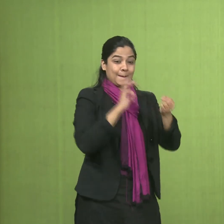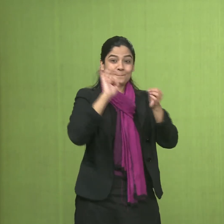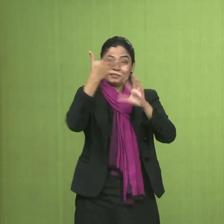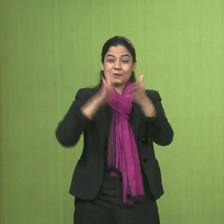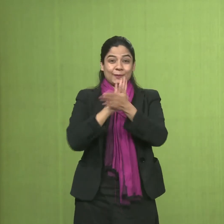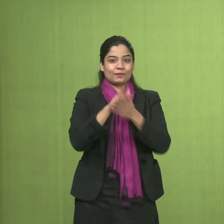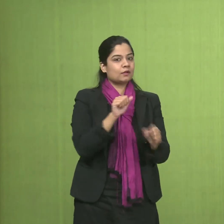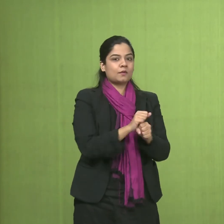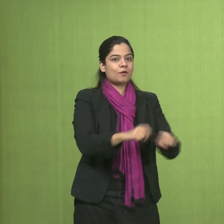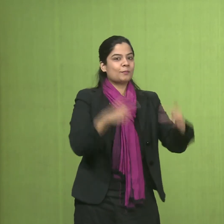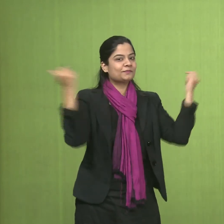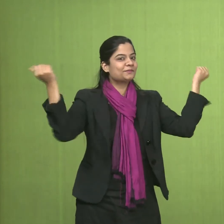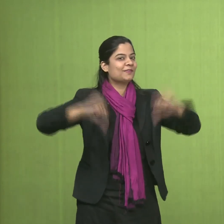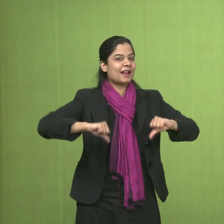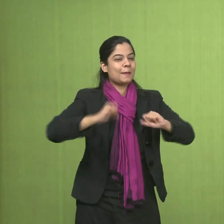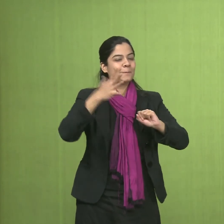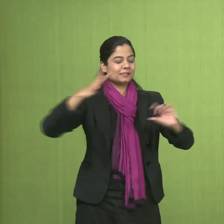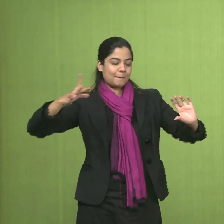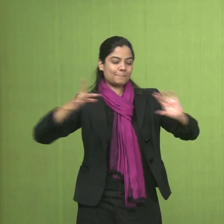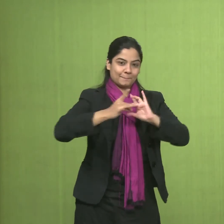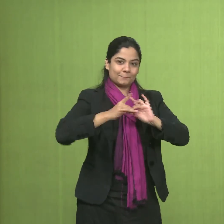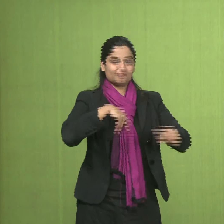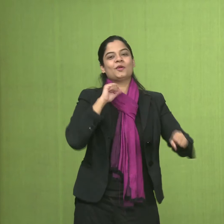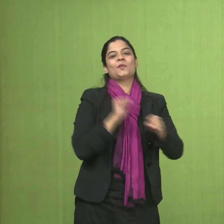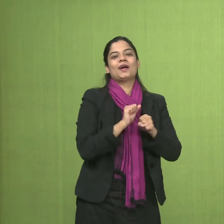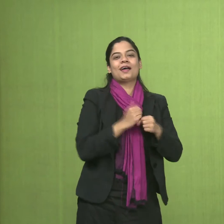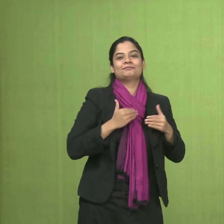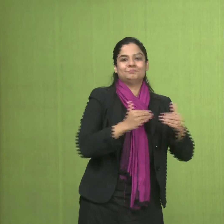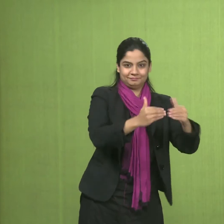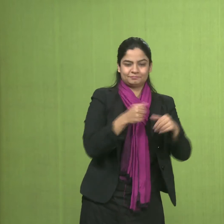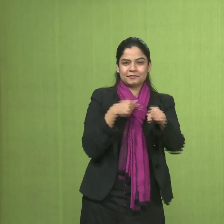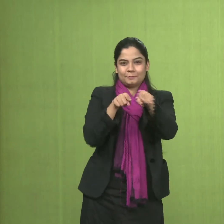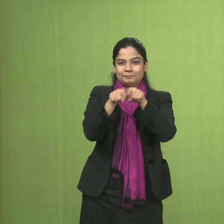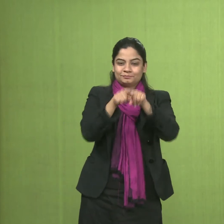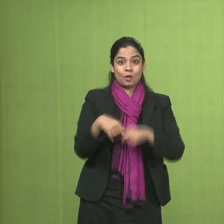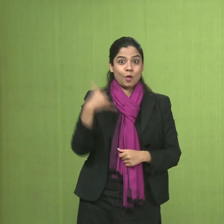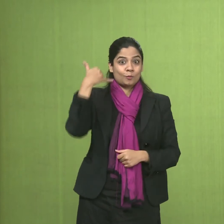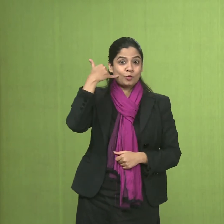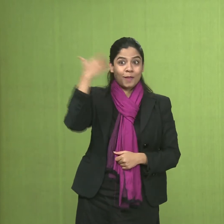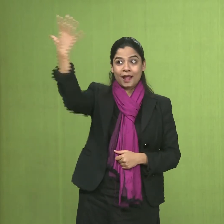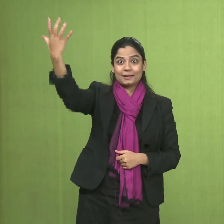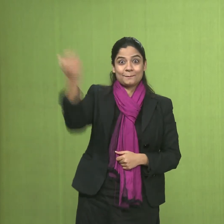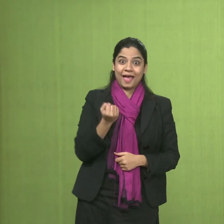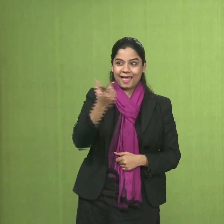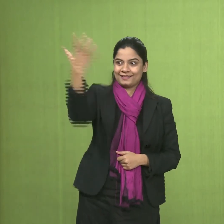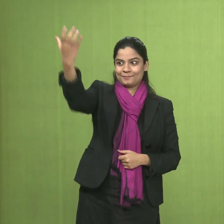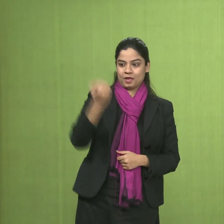our things easier. Without electricity, these equipments cannot work at all. For example, when you buy a